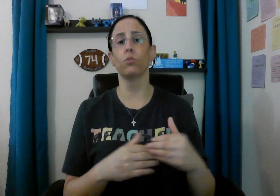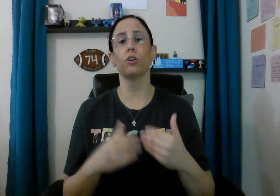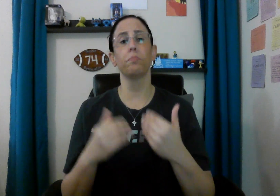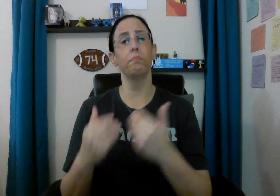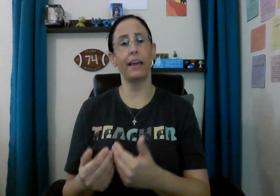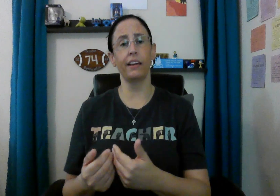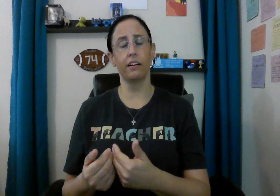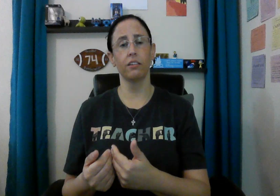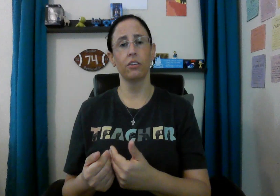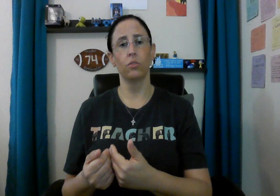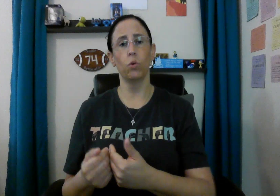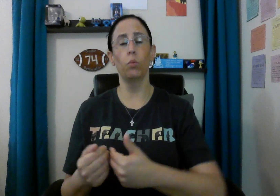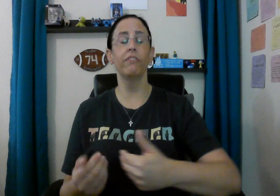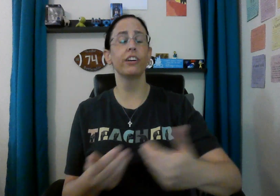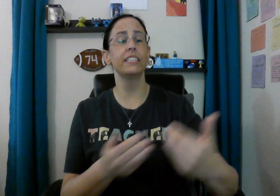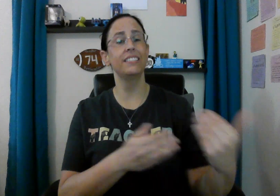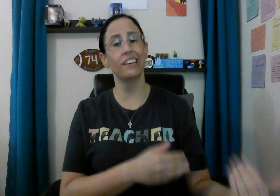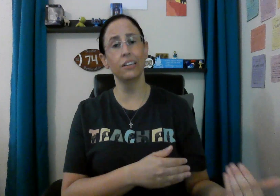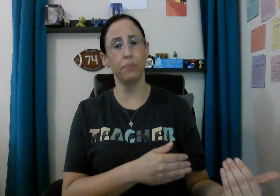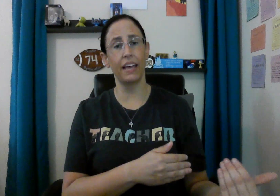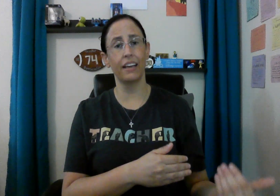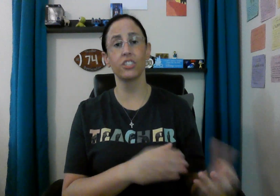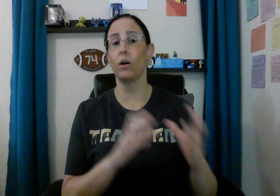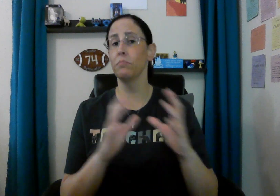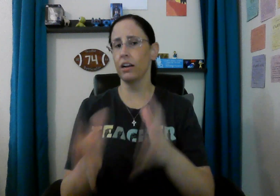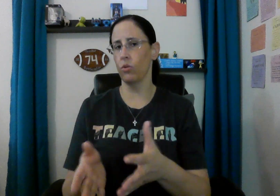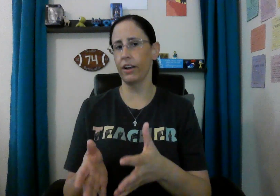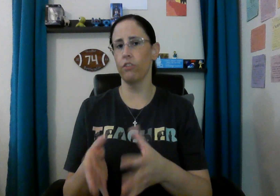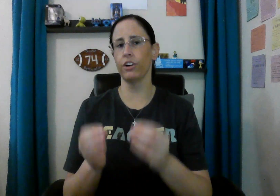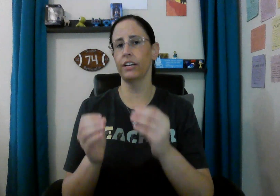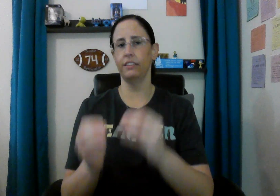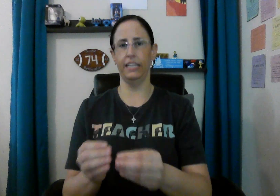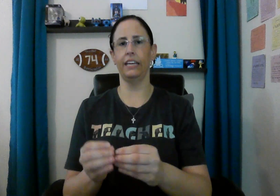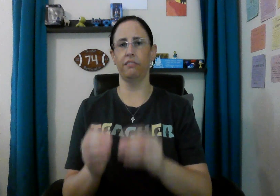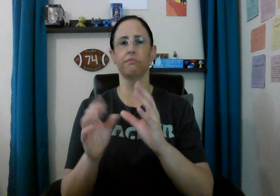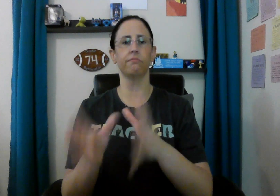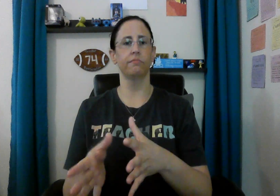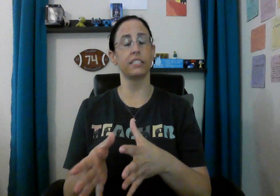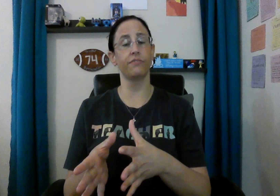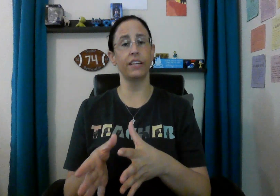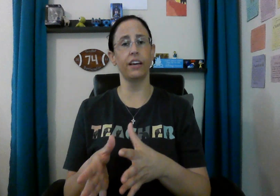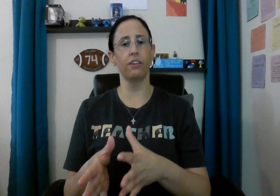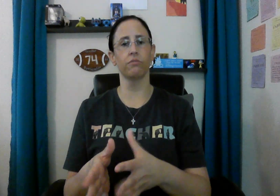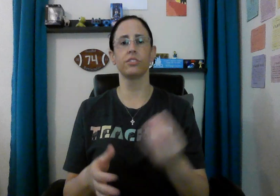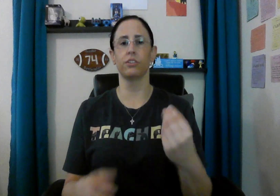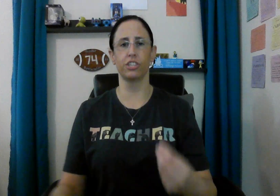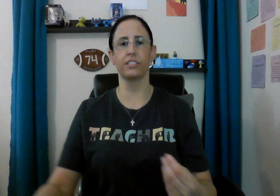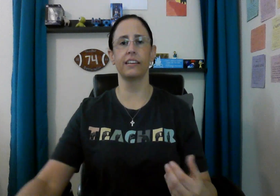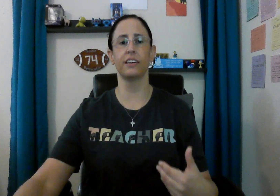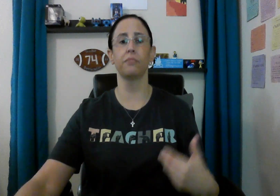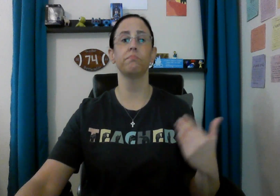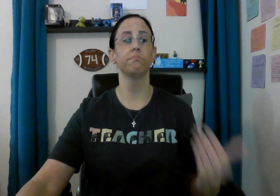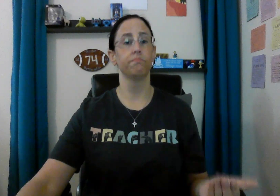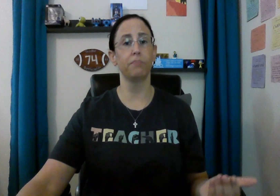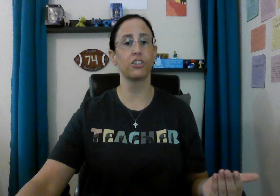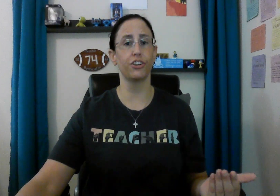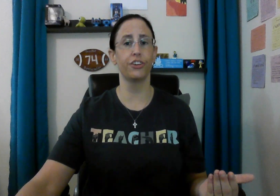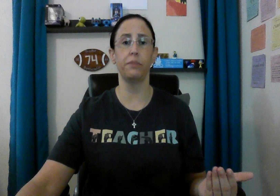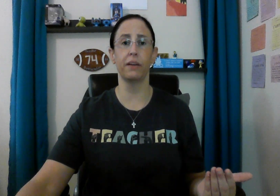word bank. Well, we've already done bank, so I'm not going over it in this video. So just a heads up, make sure you're keeping up